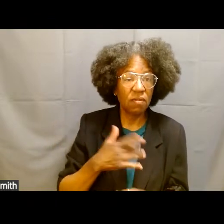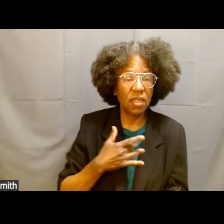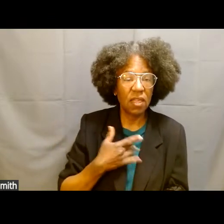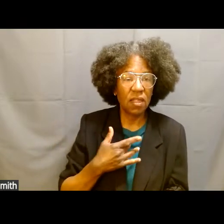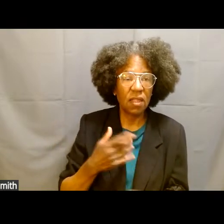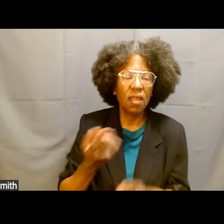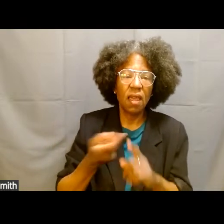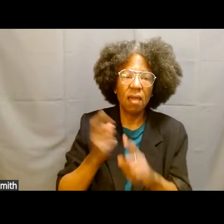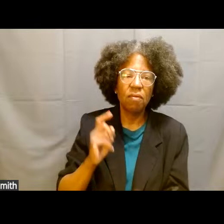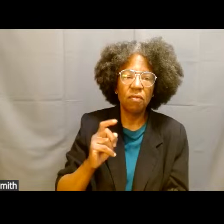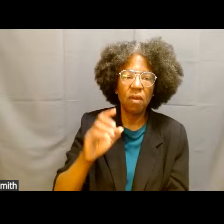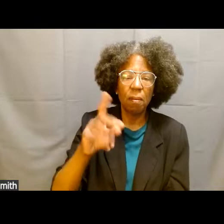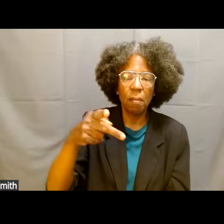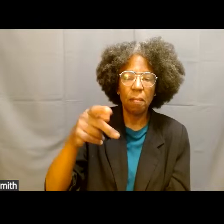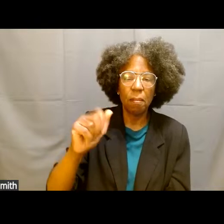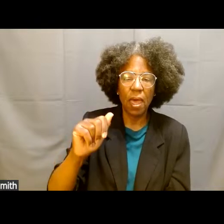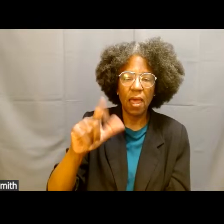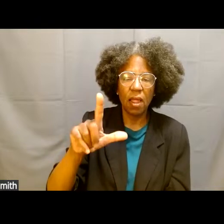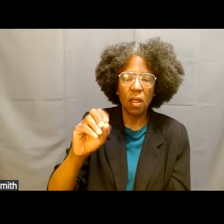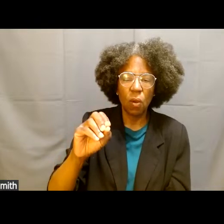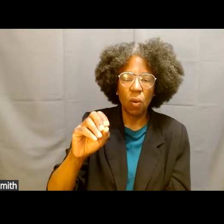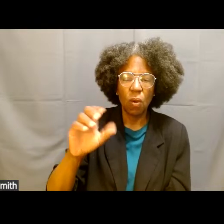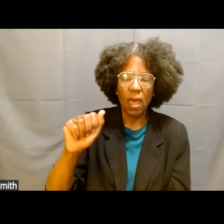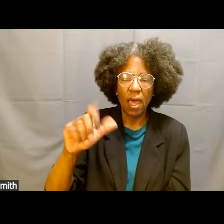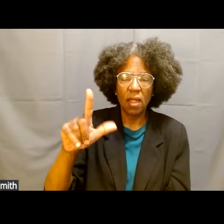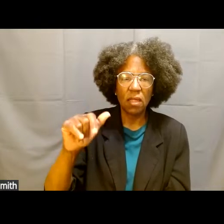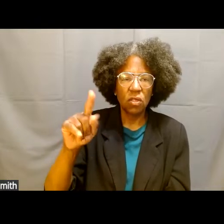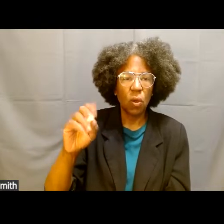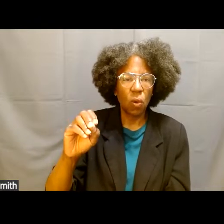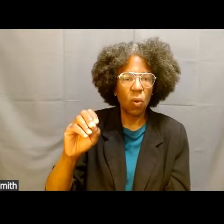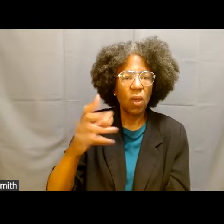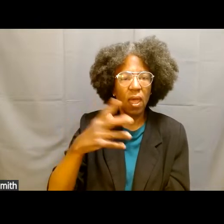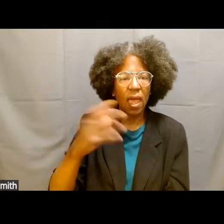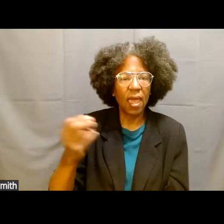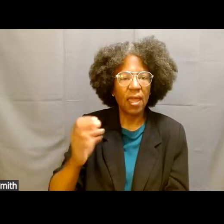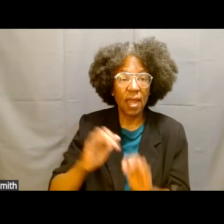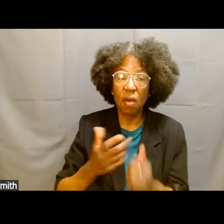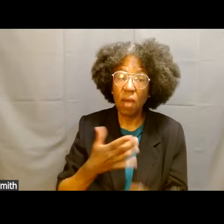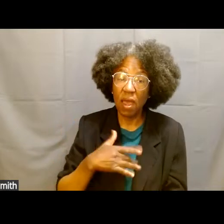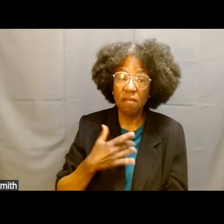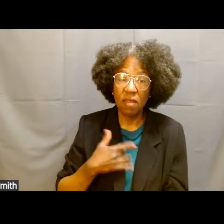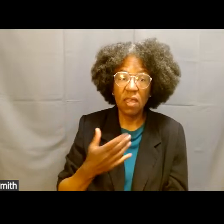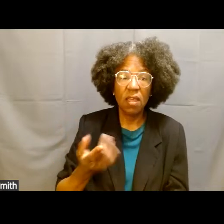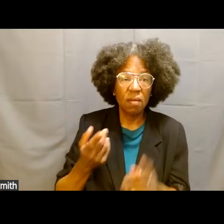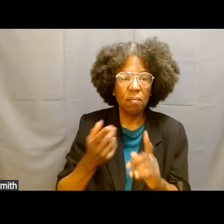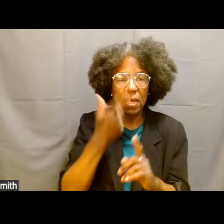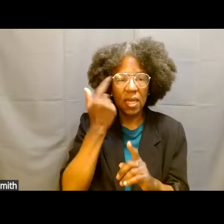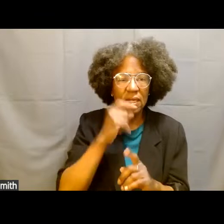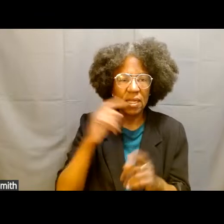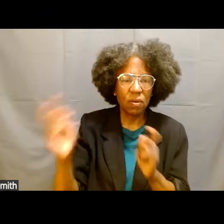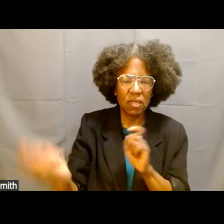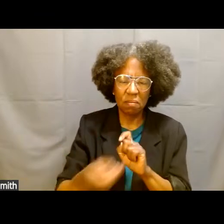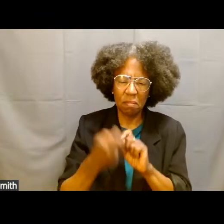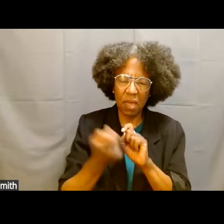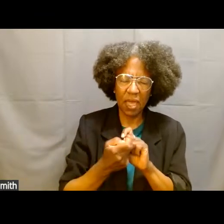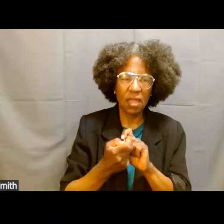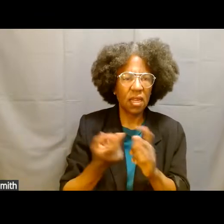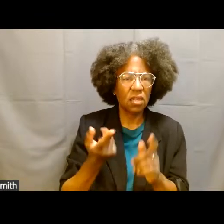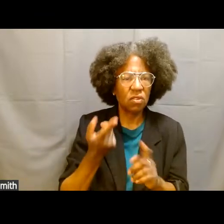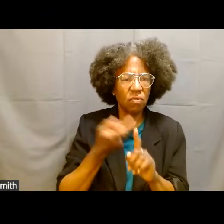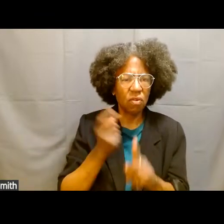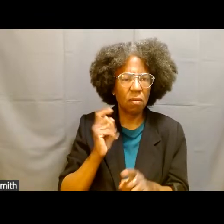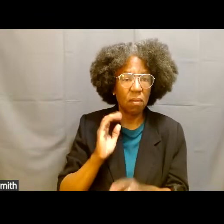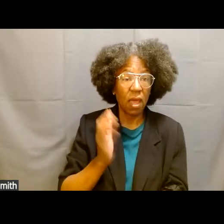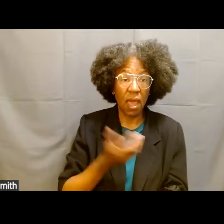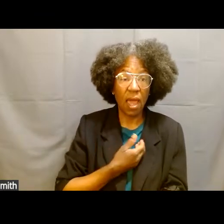where there was black backlash from our brilliant board member who we adore, one of